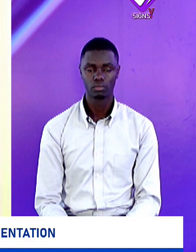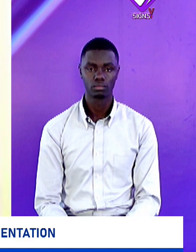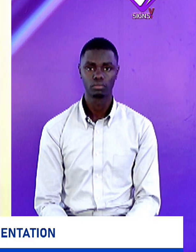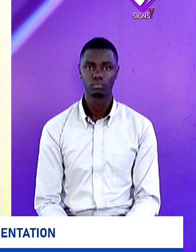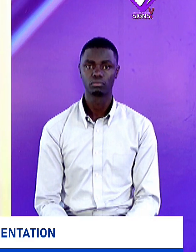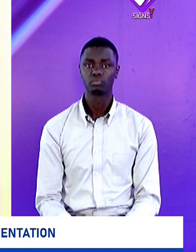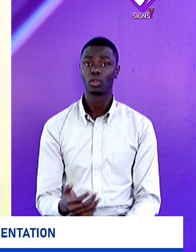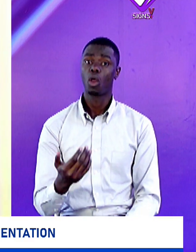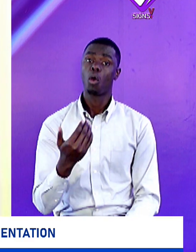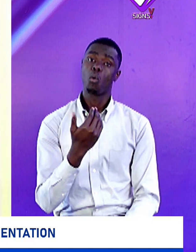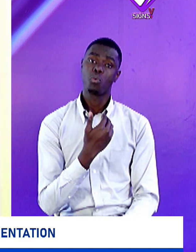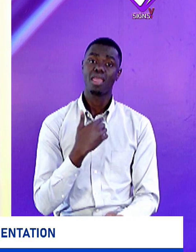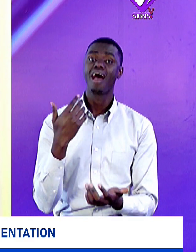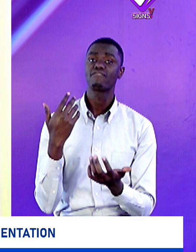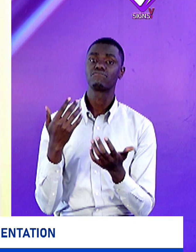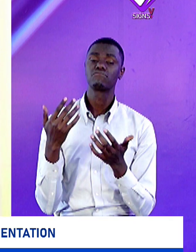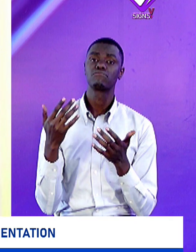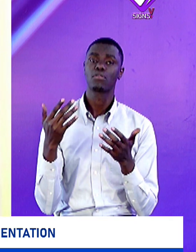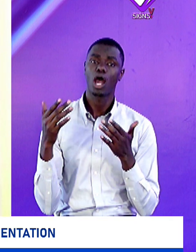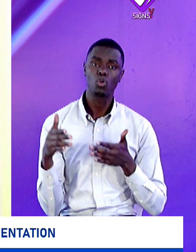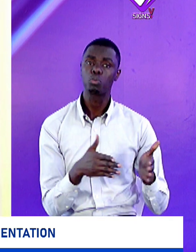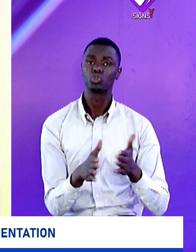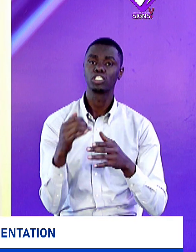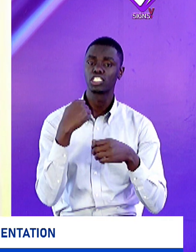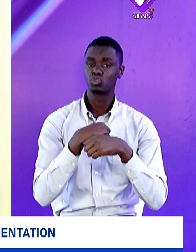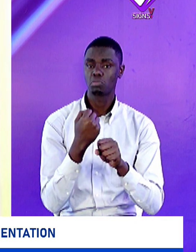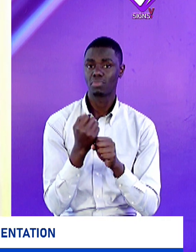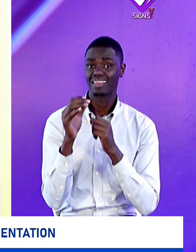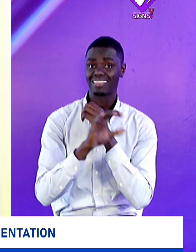And we have the historic opportunity to make this country